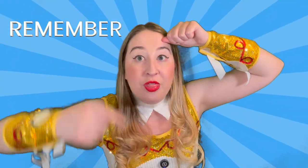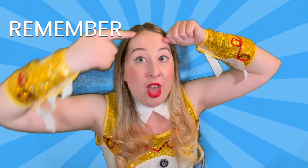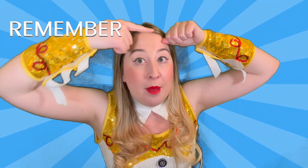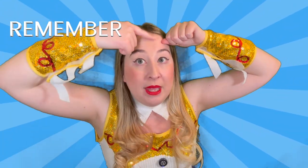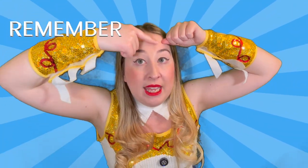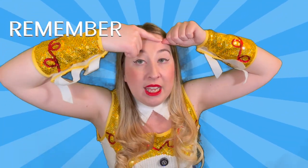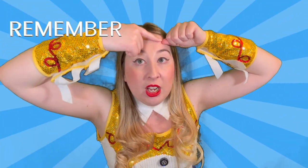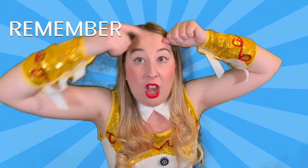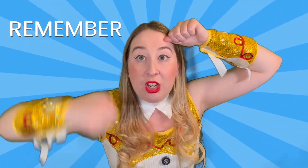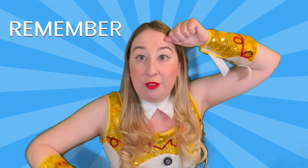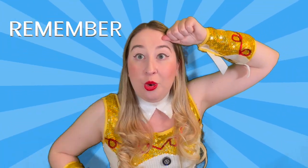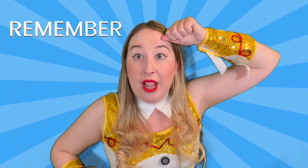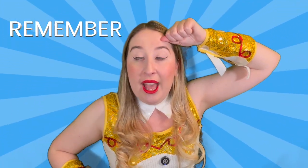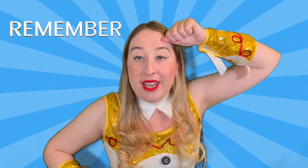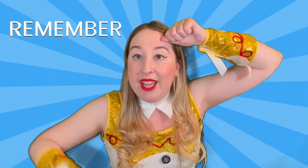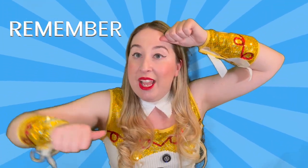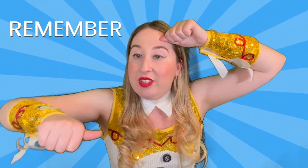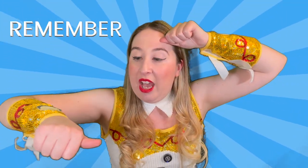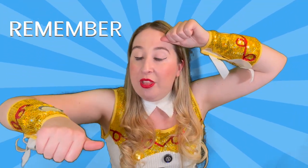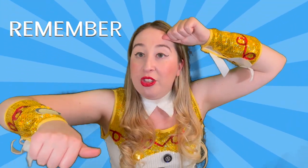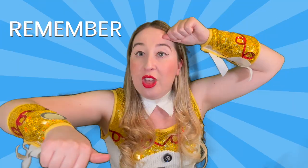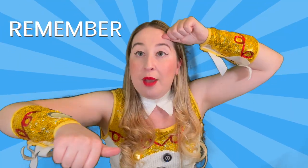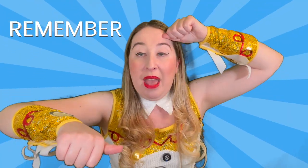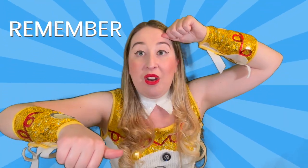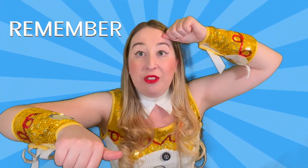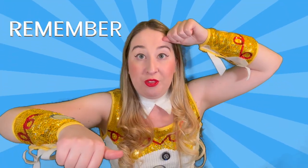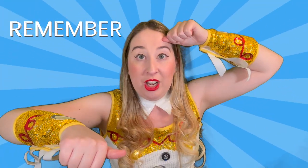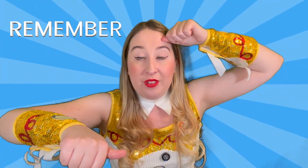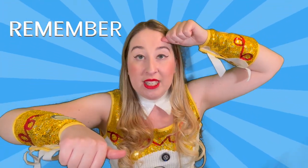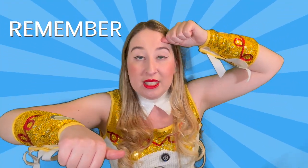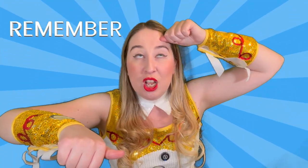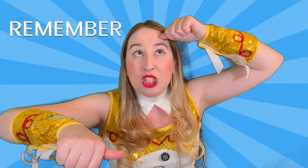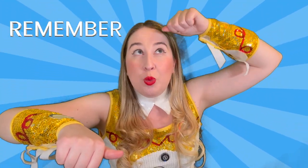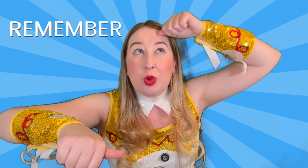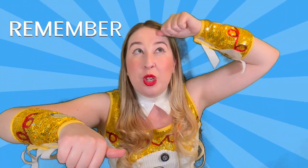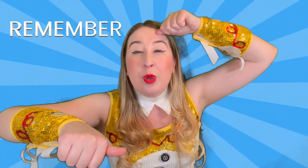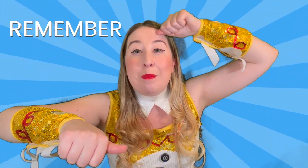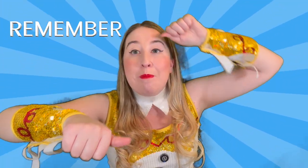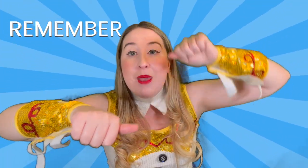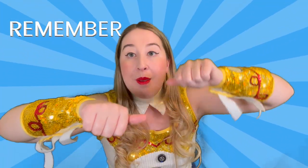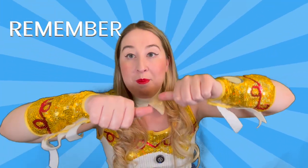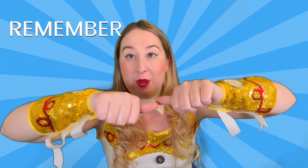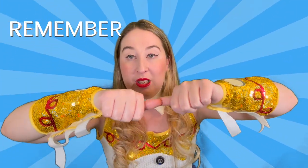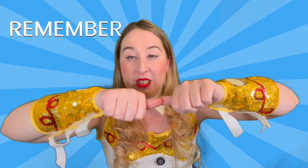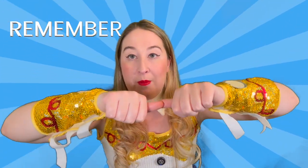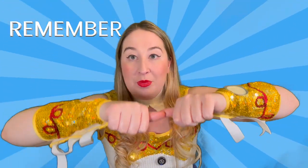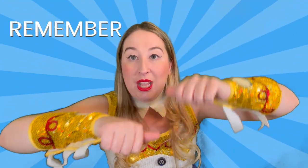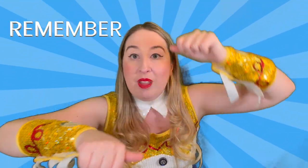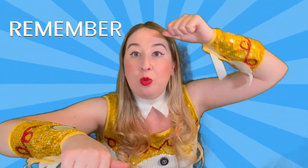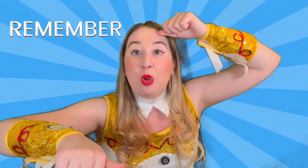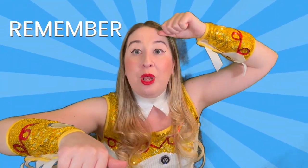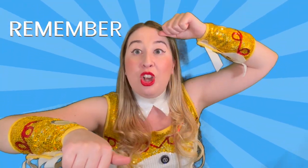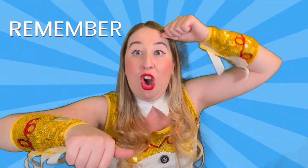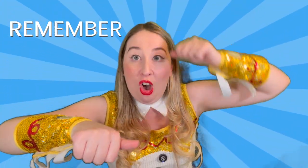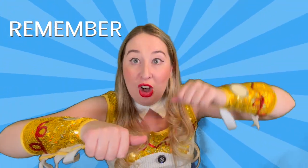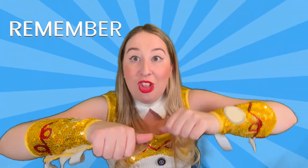thumb here on our forehead and the other thumb out in front of us. So we're going to remember something, like we're recalling